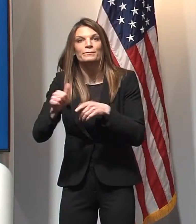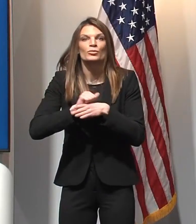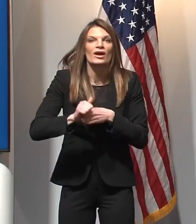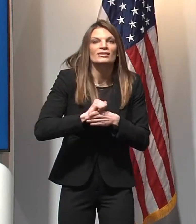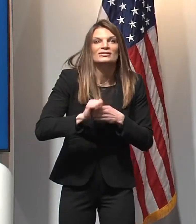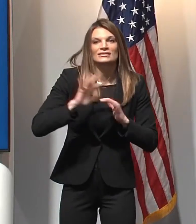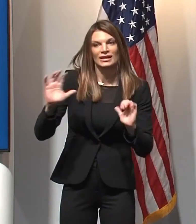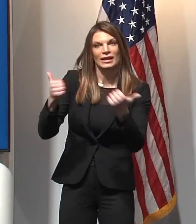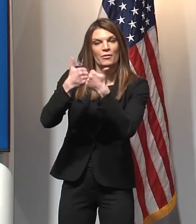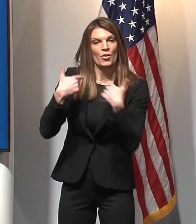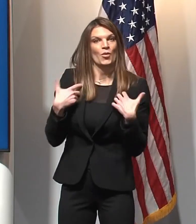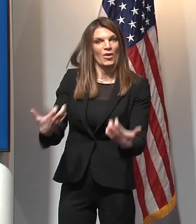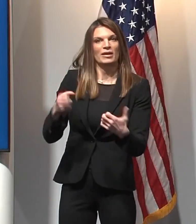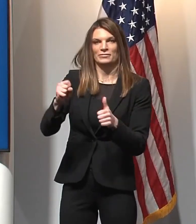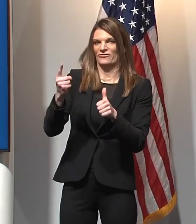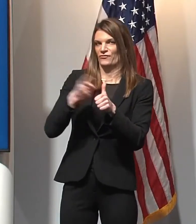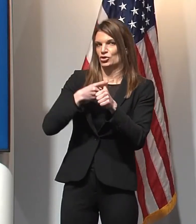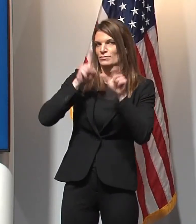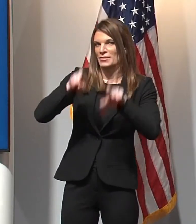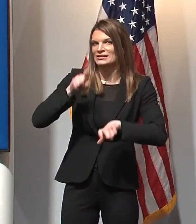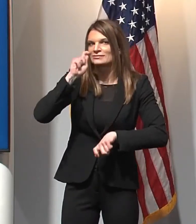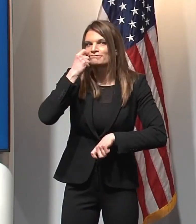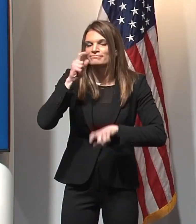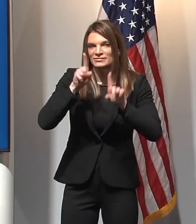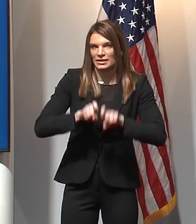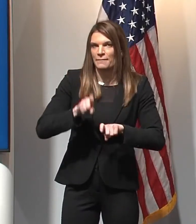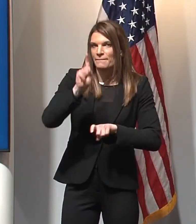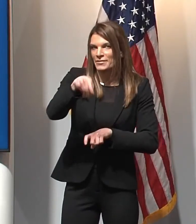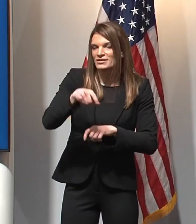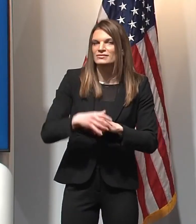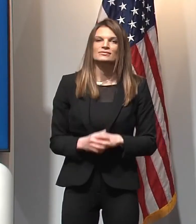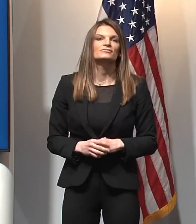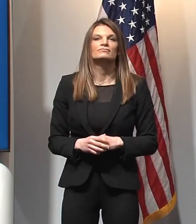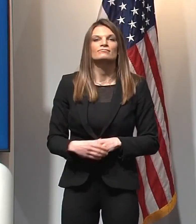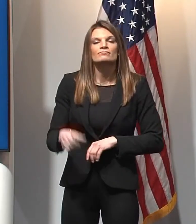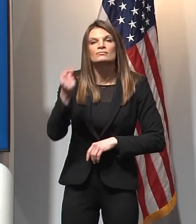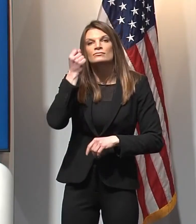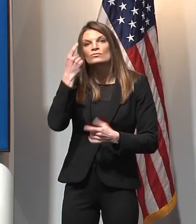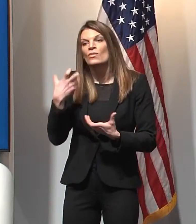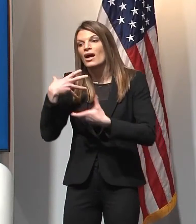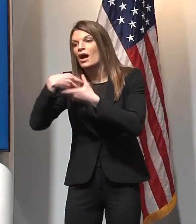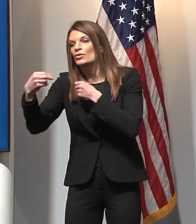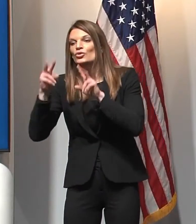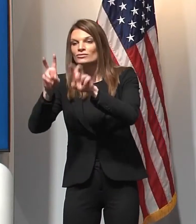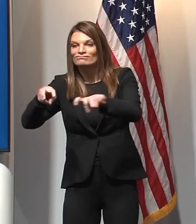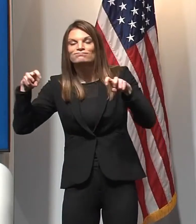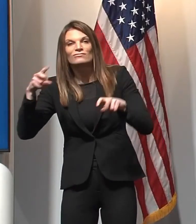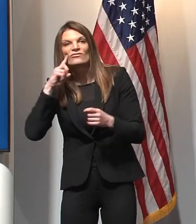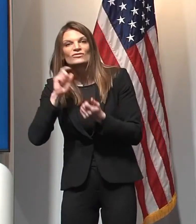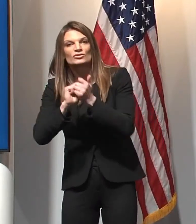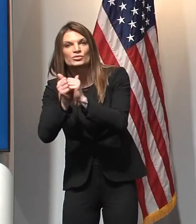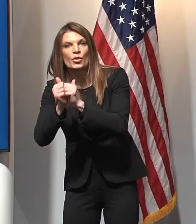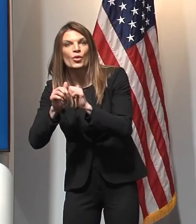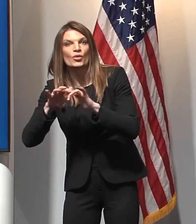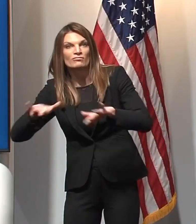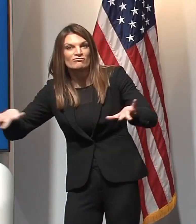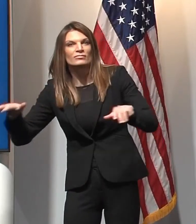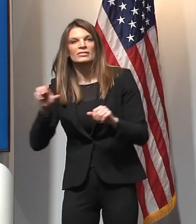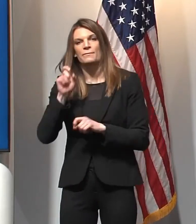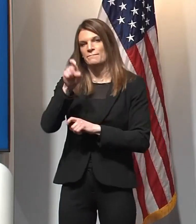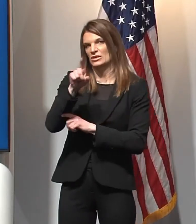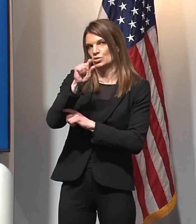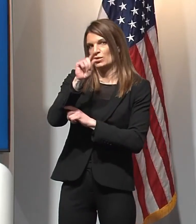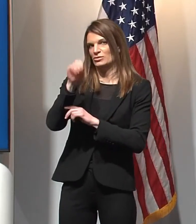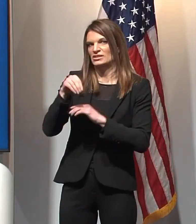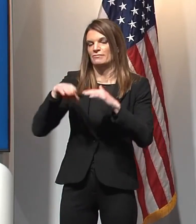and competitions. Outdoor stadiums can now go up to 20% capacity with certain COVID mitigations in